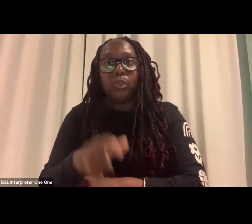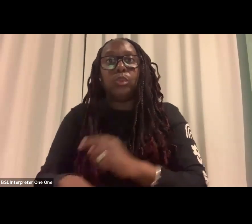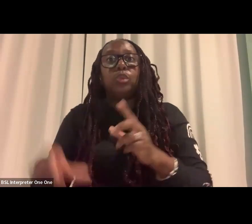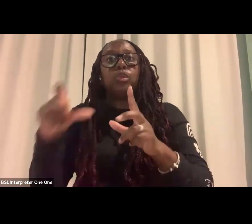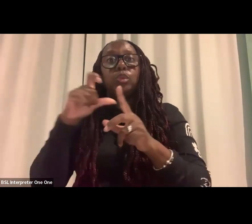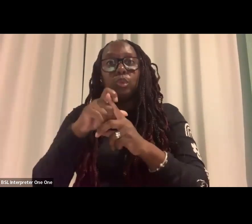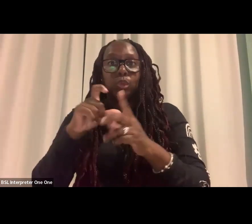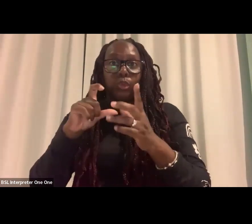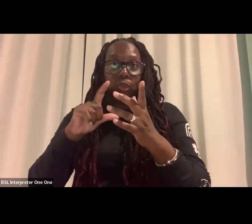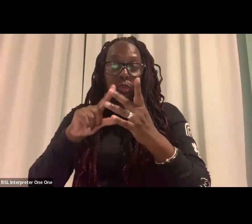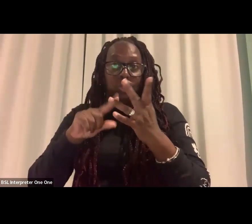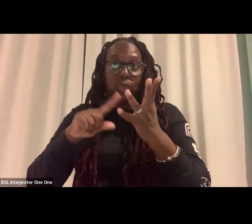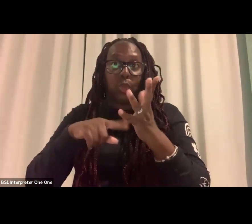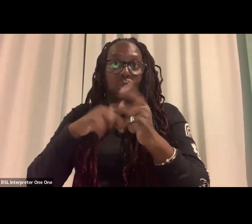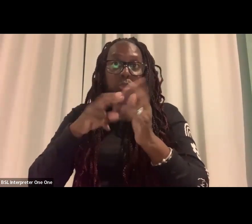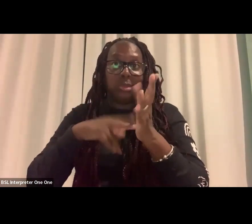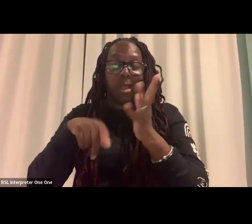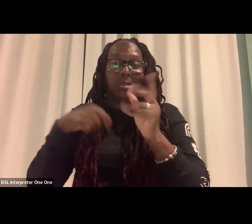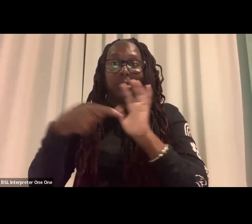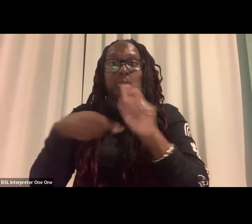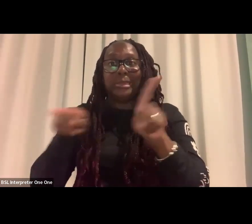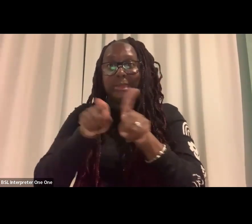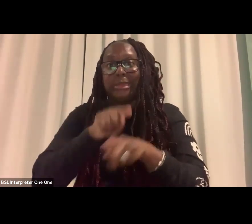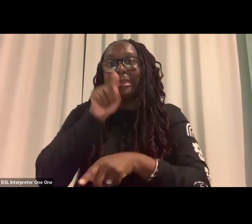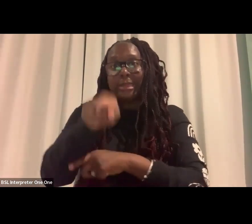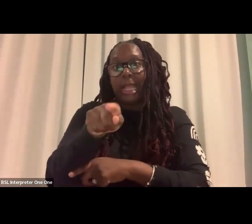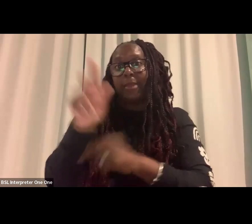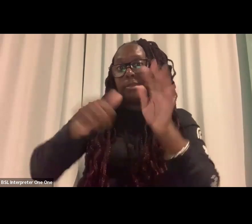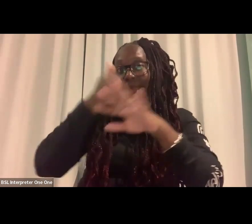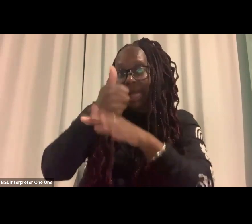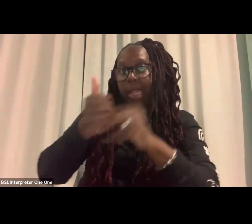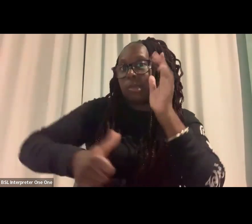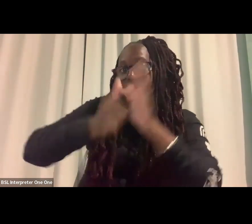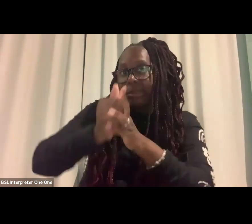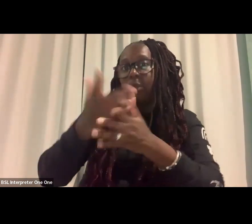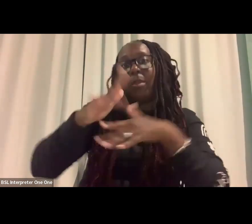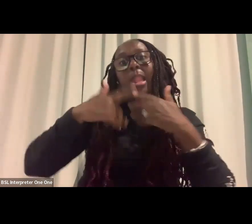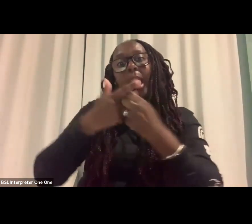visualization of the main transversal plans, such as the municipal health plan,